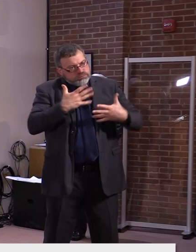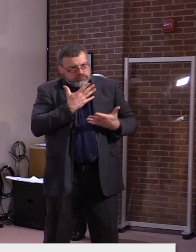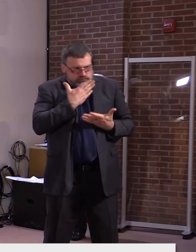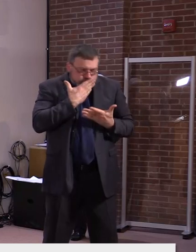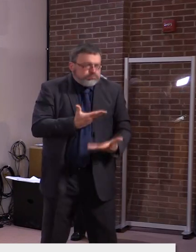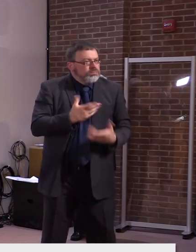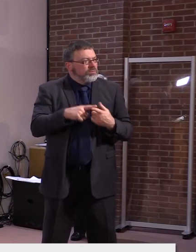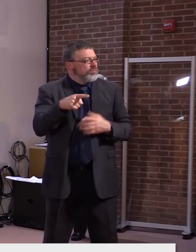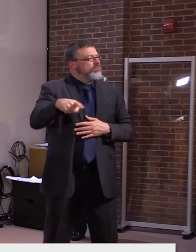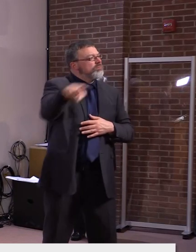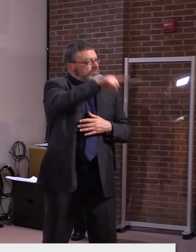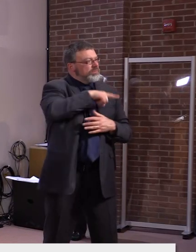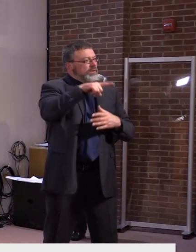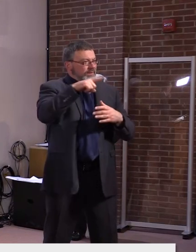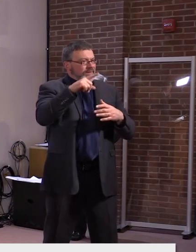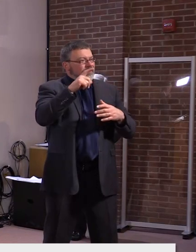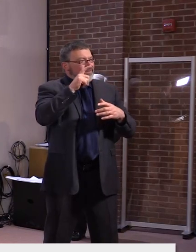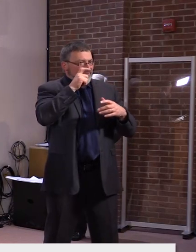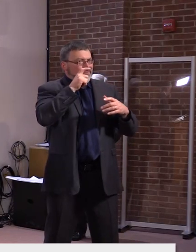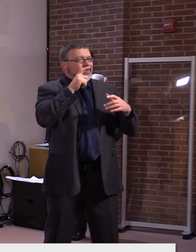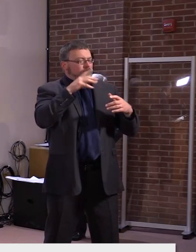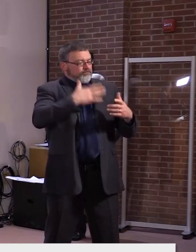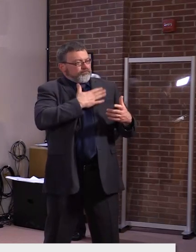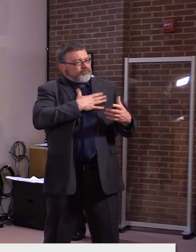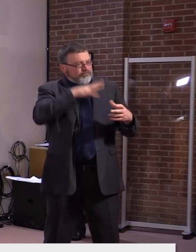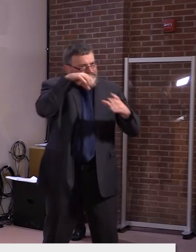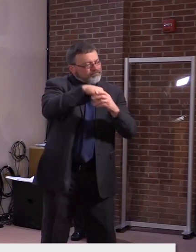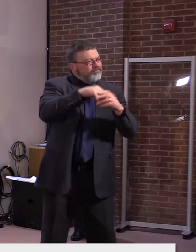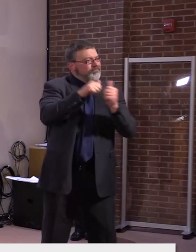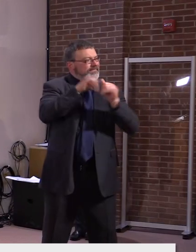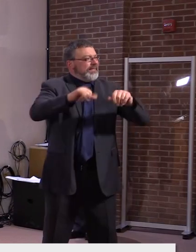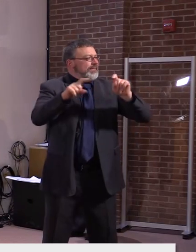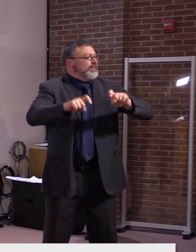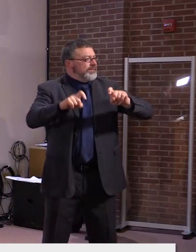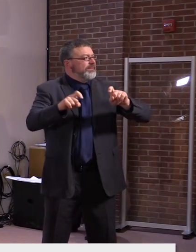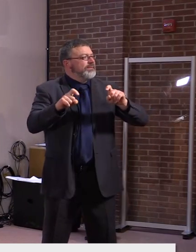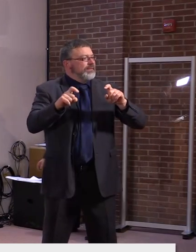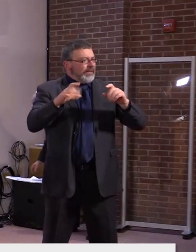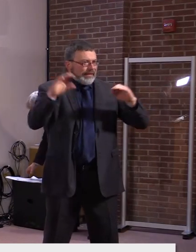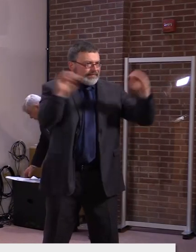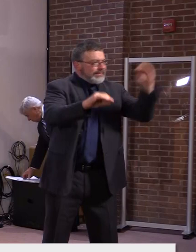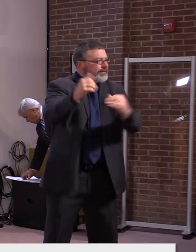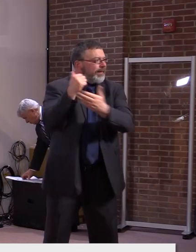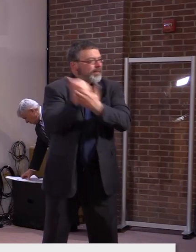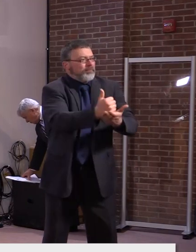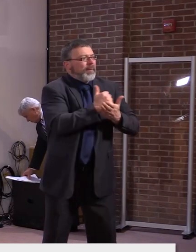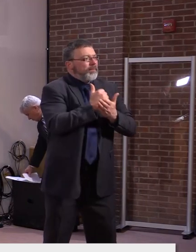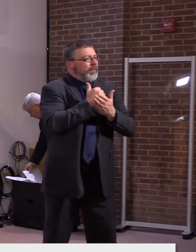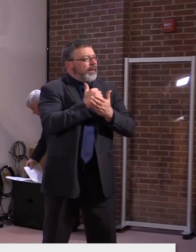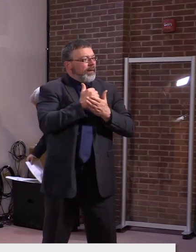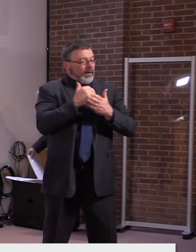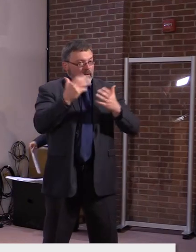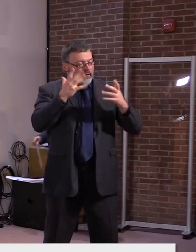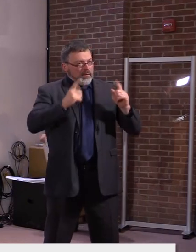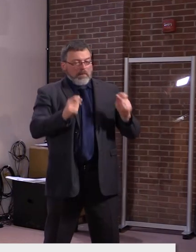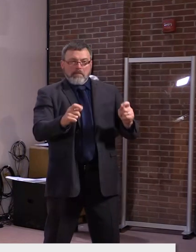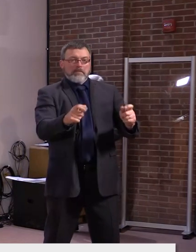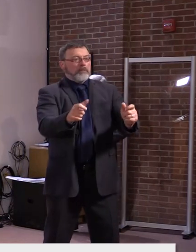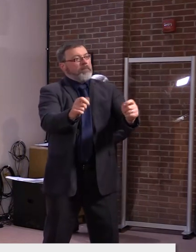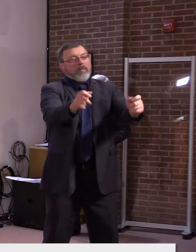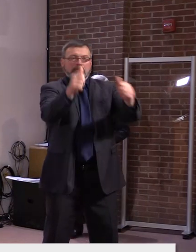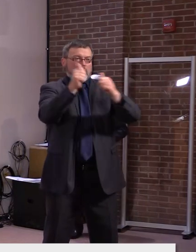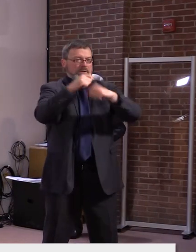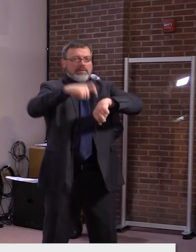response testing going, but also to provide that sort of direct assistance on a literally hourly by hourly basis to design specific